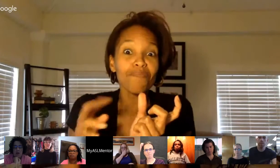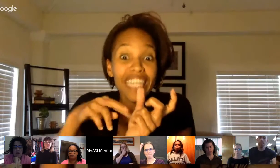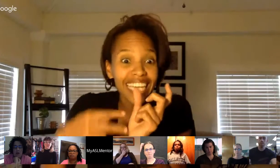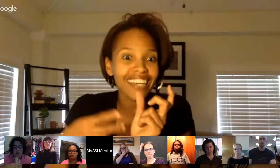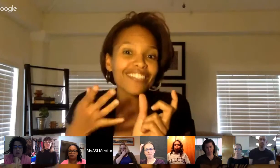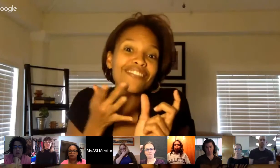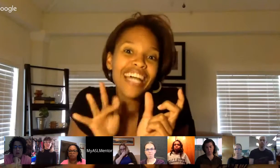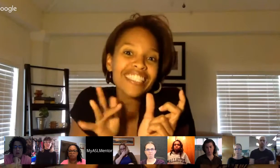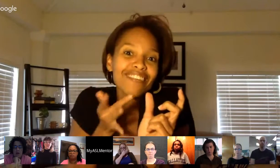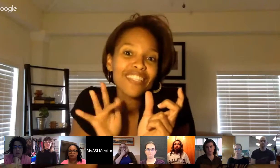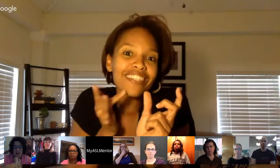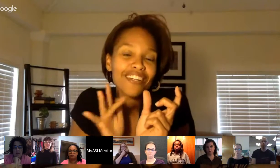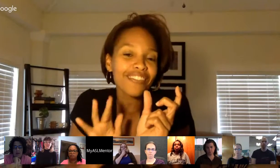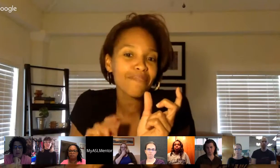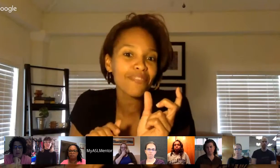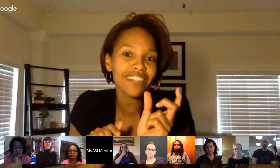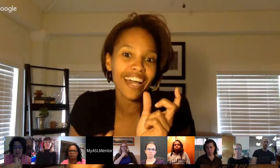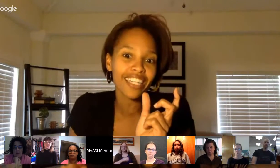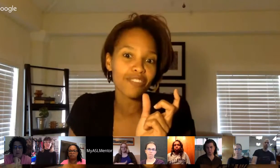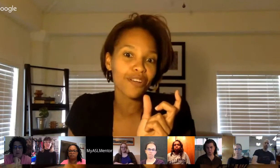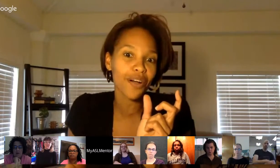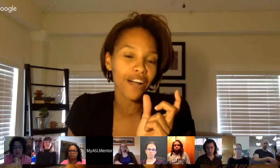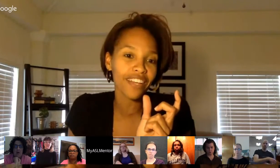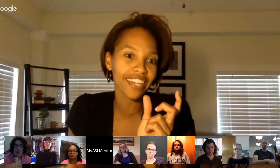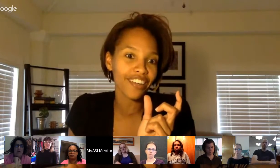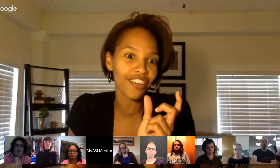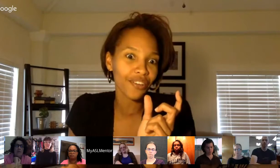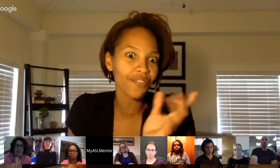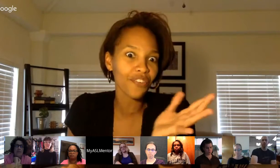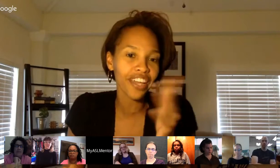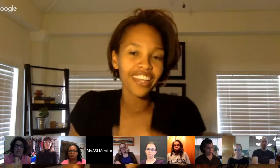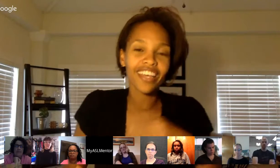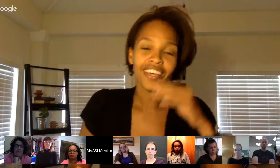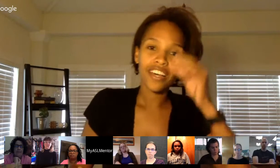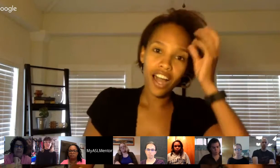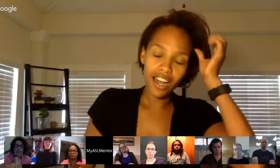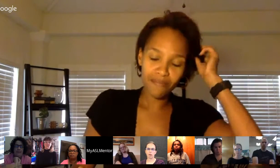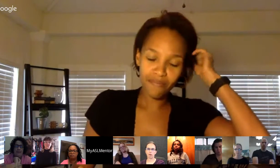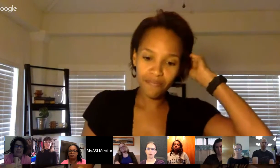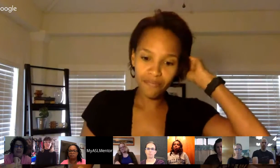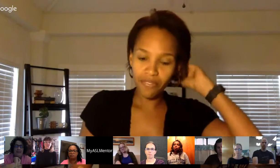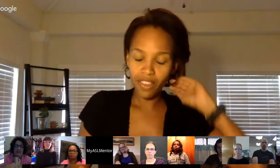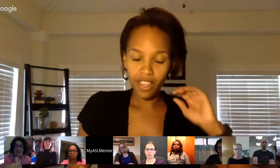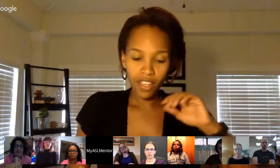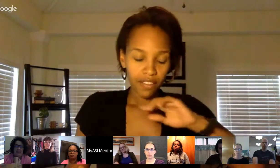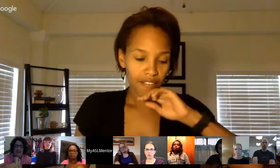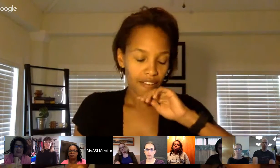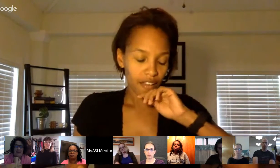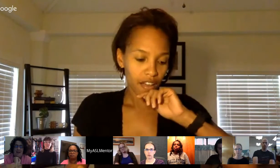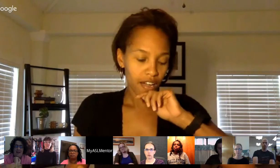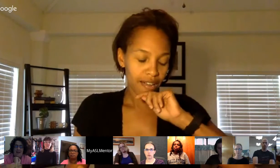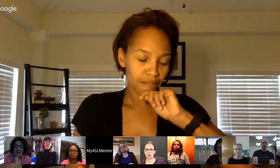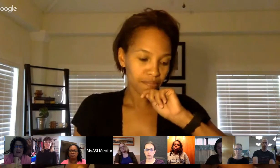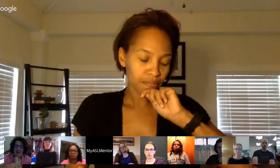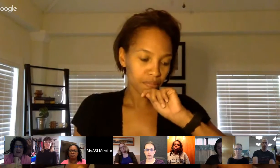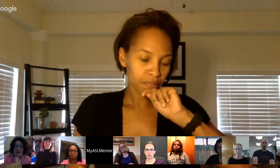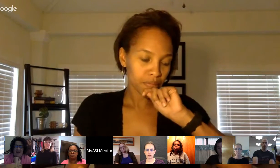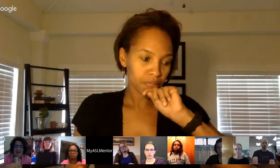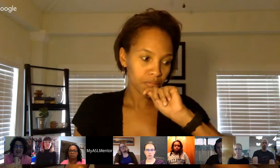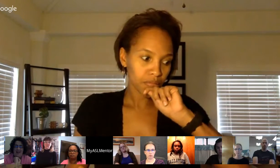always meaning that something so simple and light as, oh, how lucky are you, right?